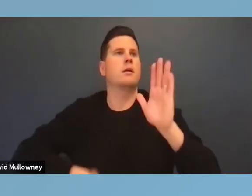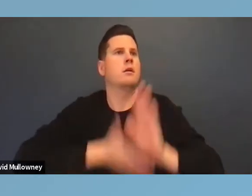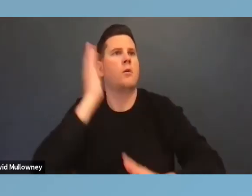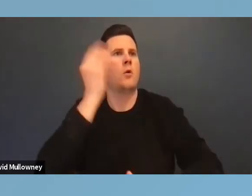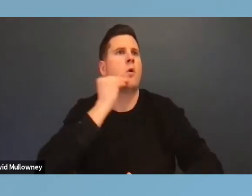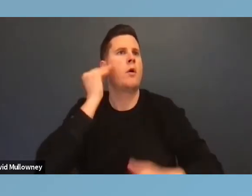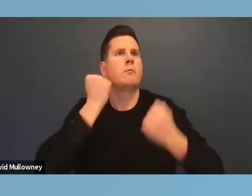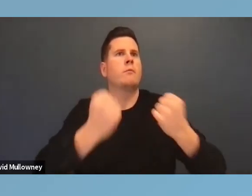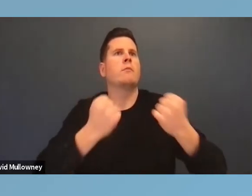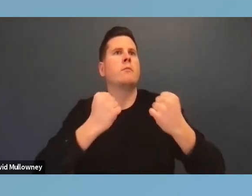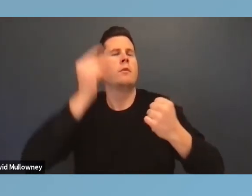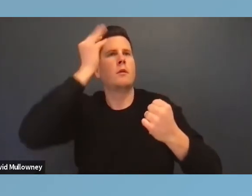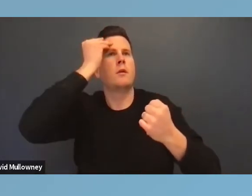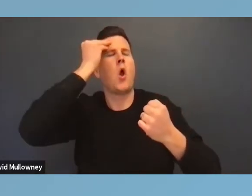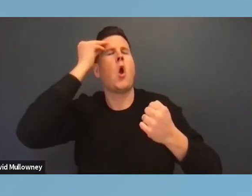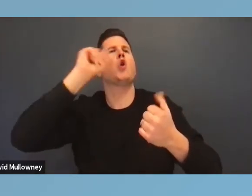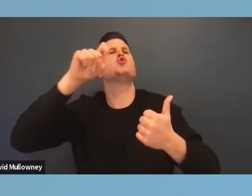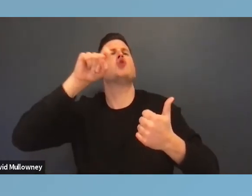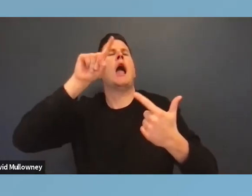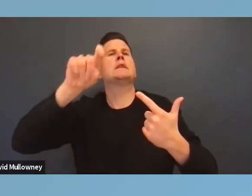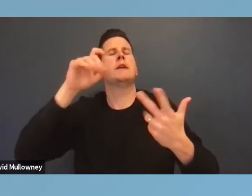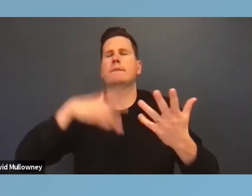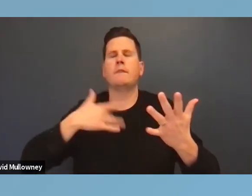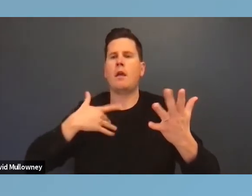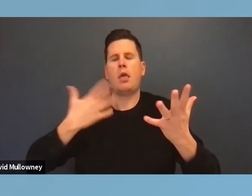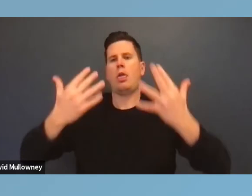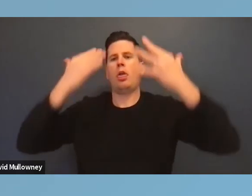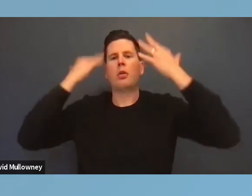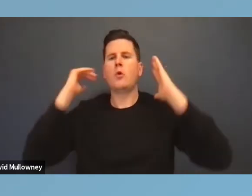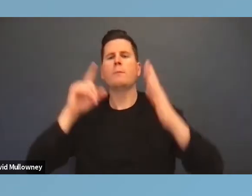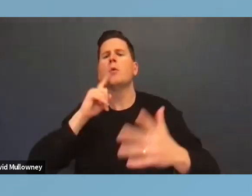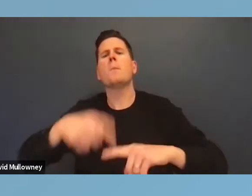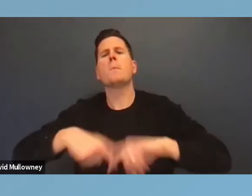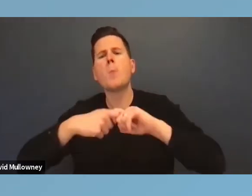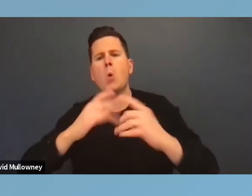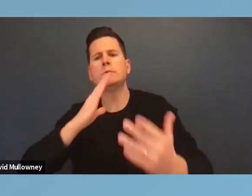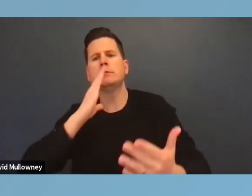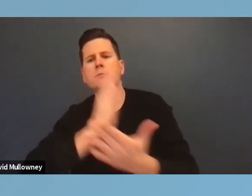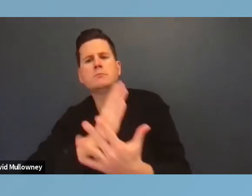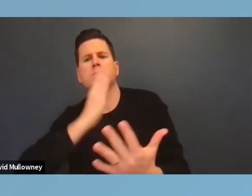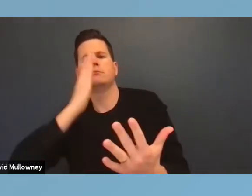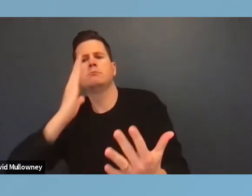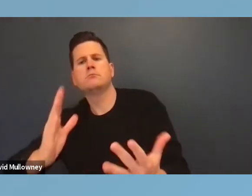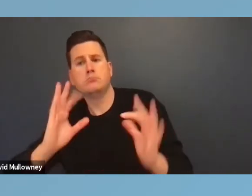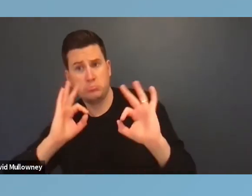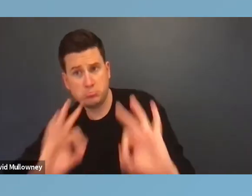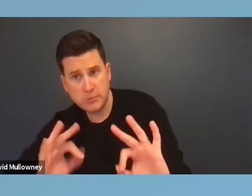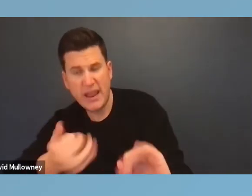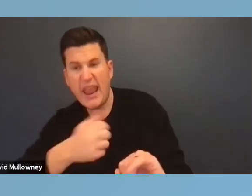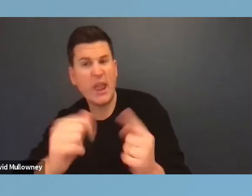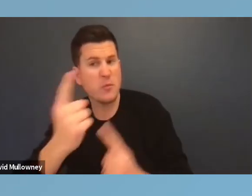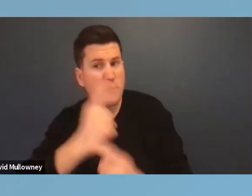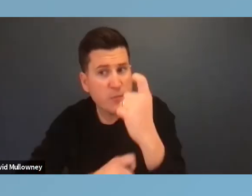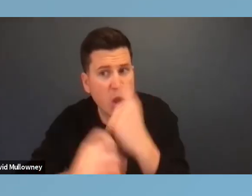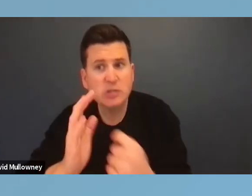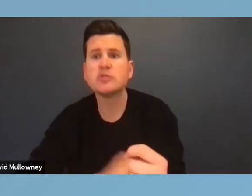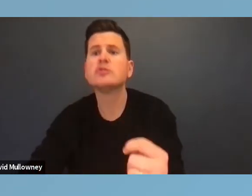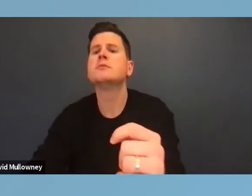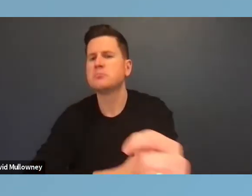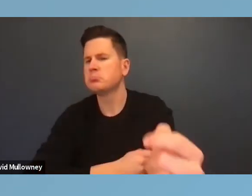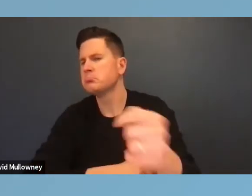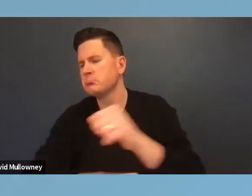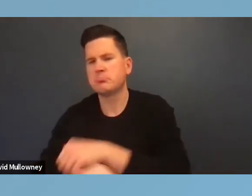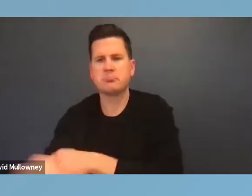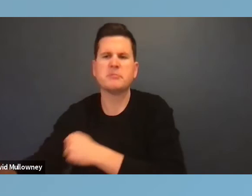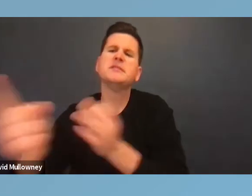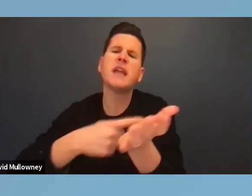They may just feel overwhelmed, and in the car, they'll remember all these questions. Make sure that you pause and ask them if they